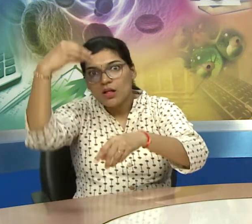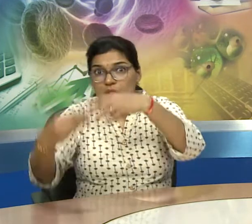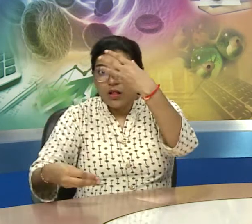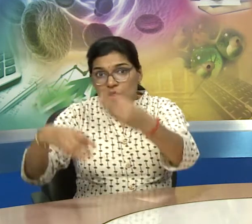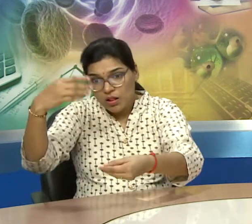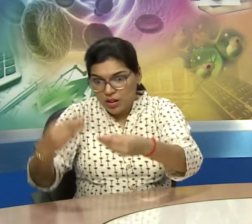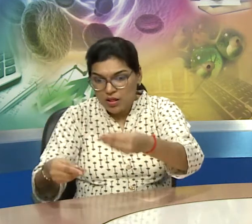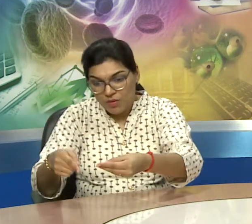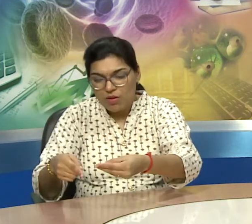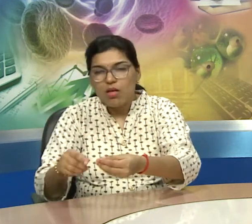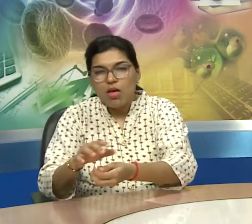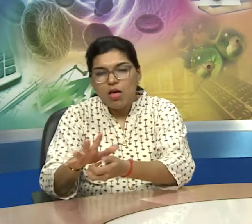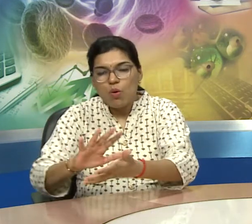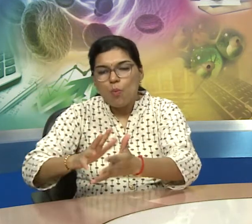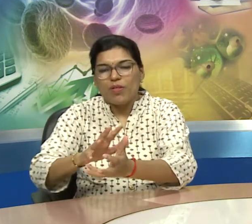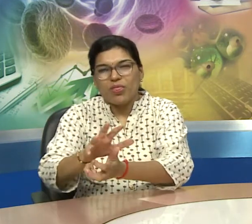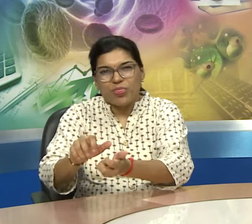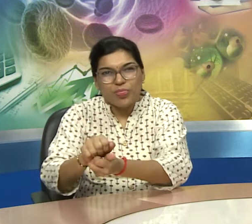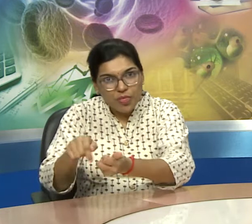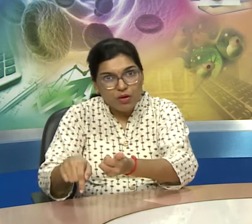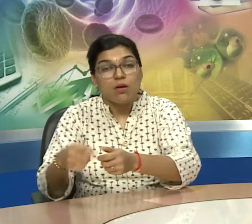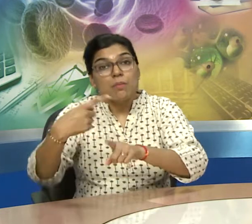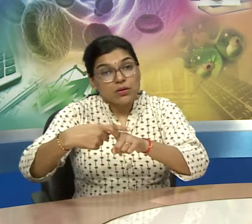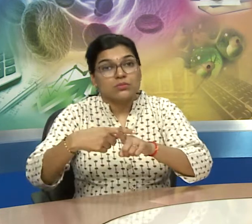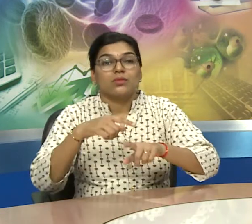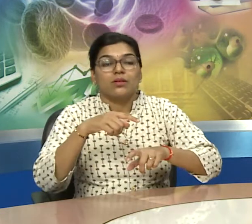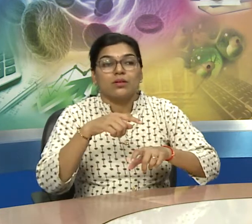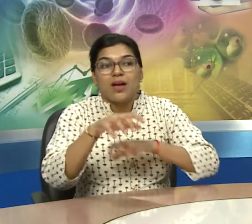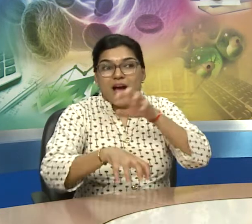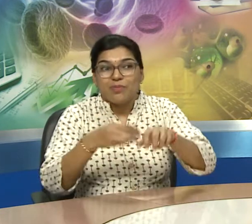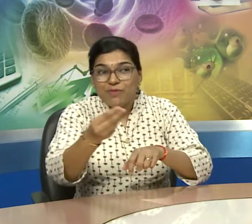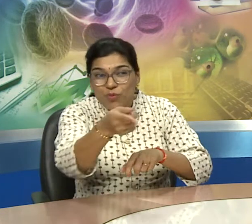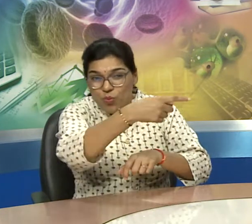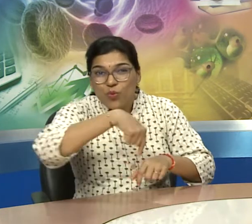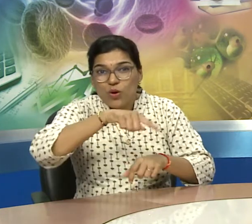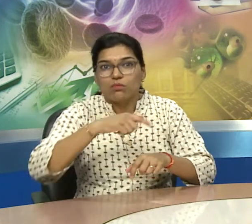Tools were made from metal, and those tools were used for agriculture and different work.